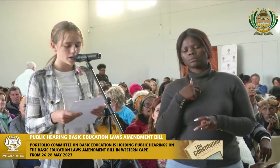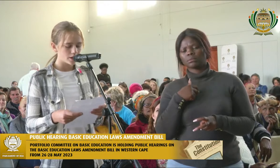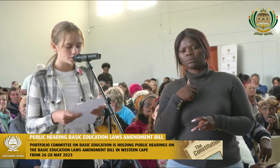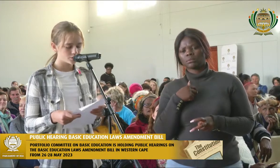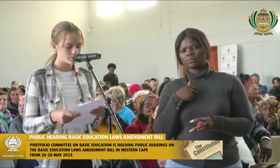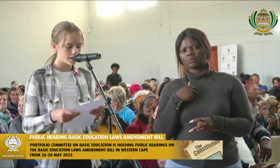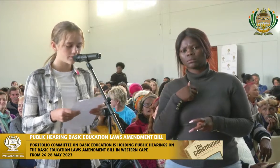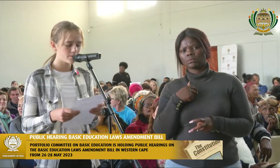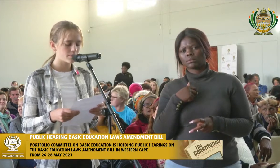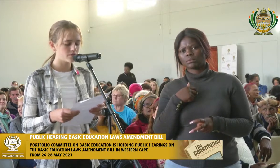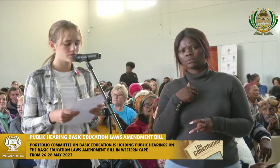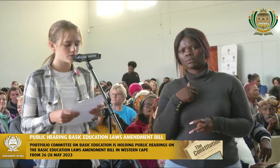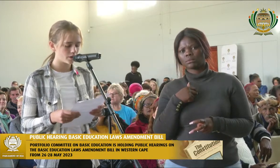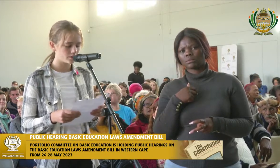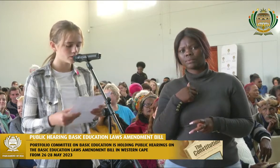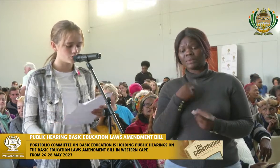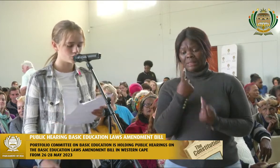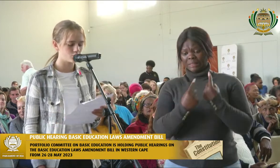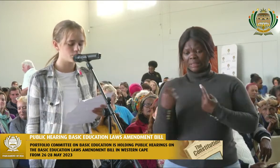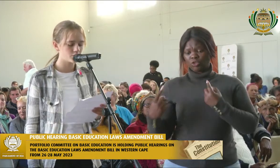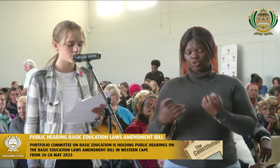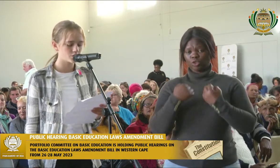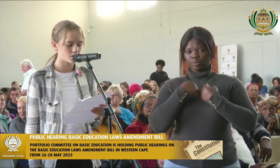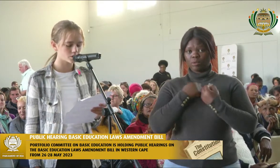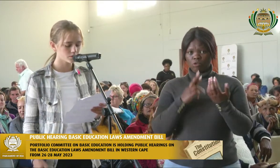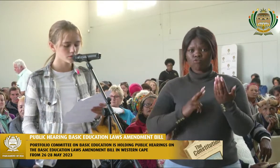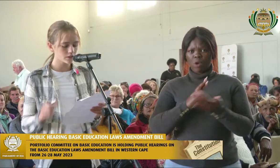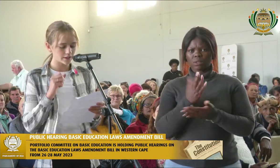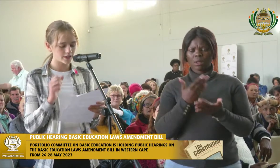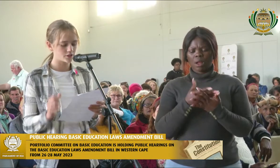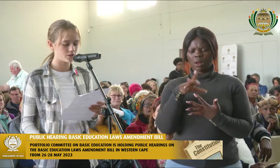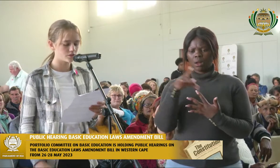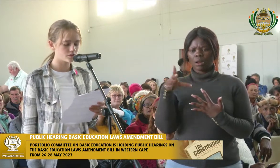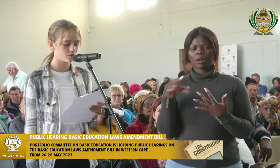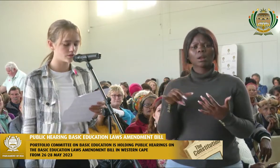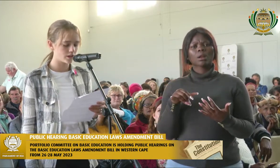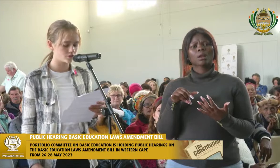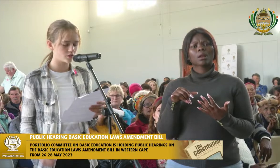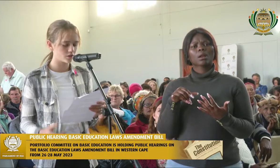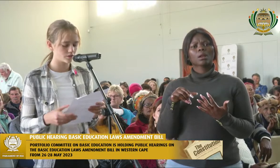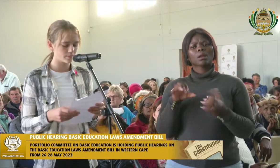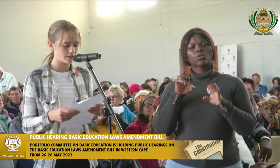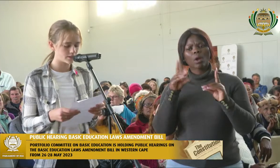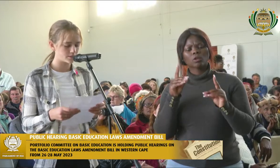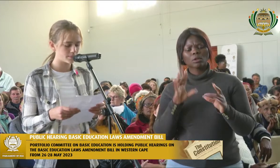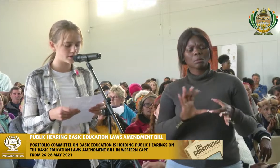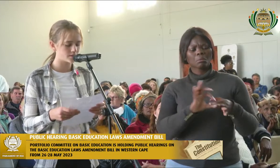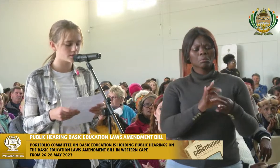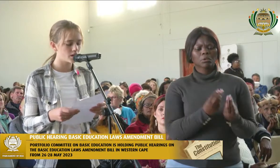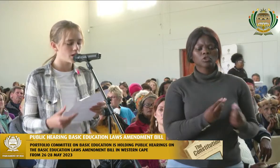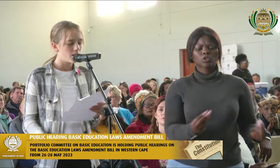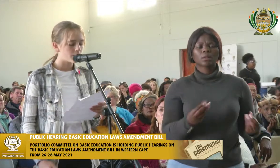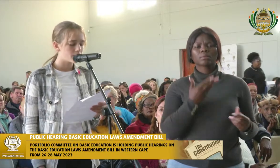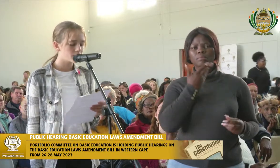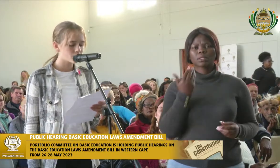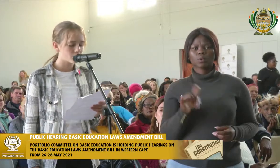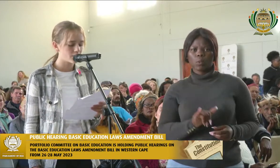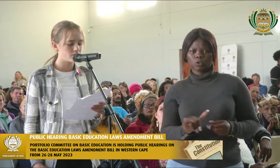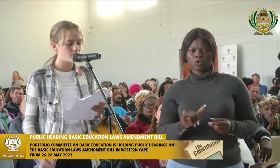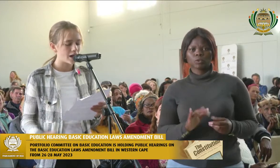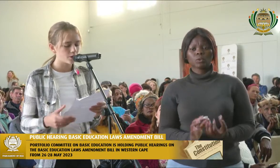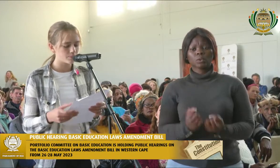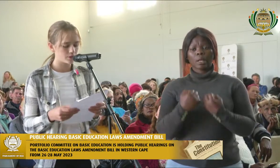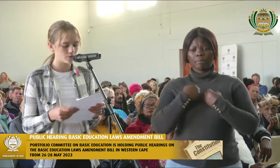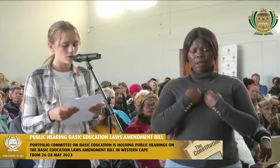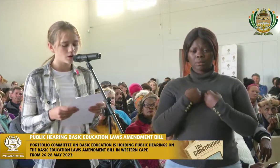ballable. It should be every parent's right to choose which education suits their child's abilities best. Parents are